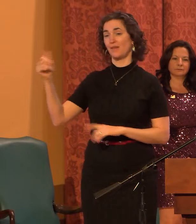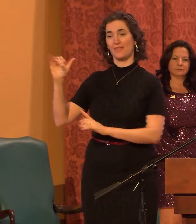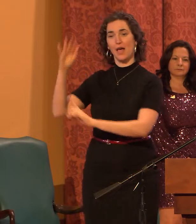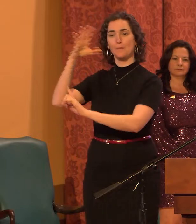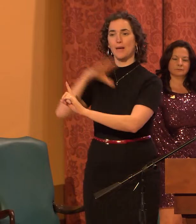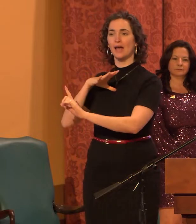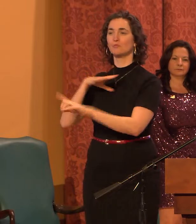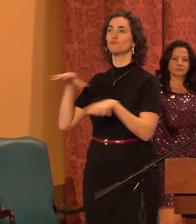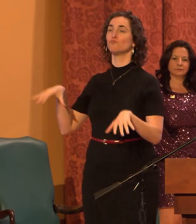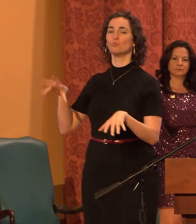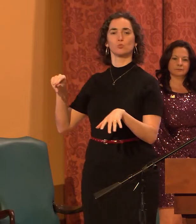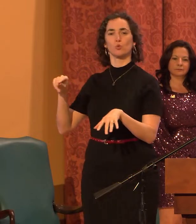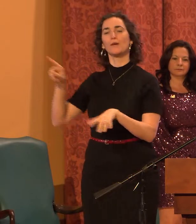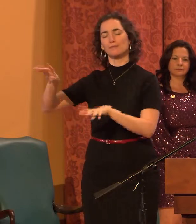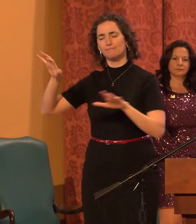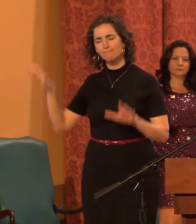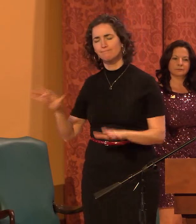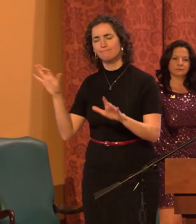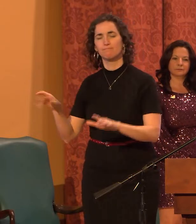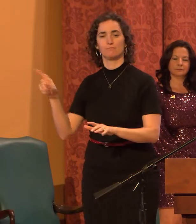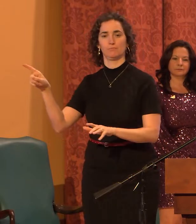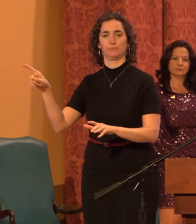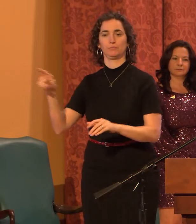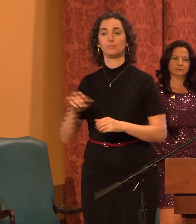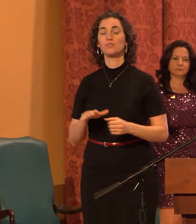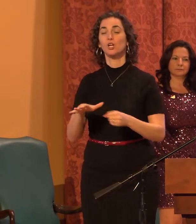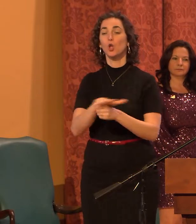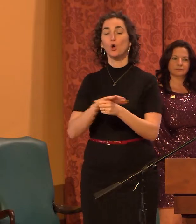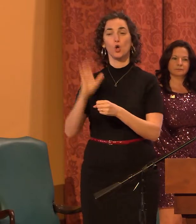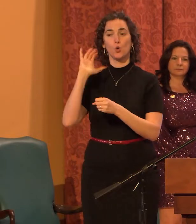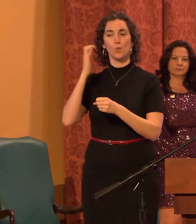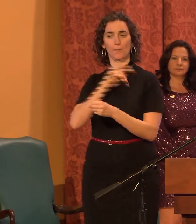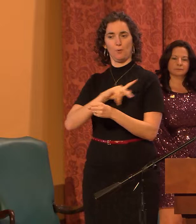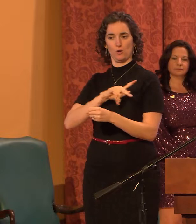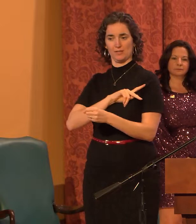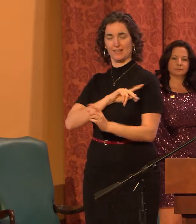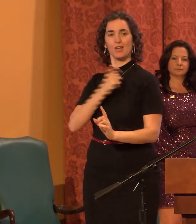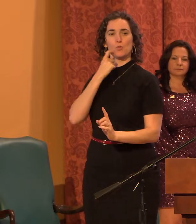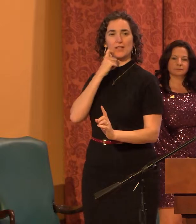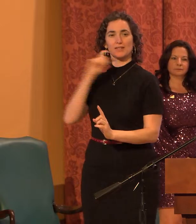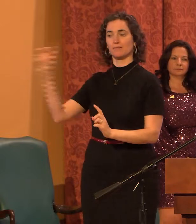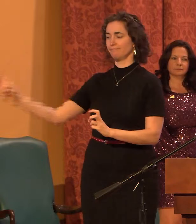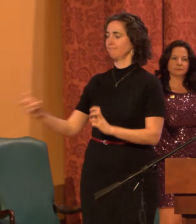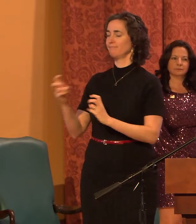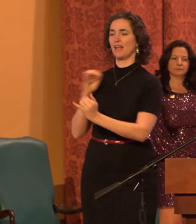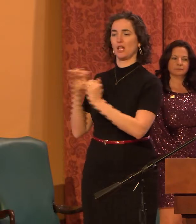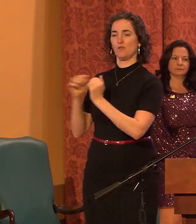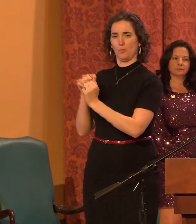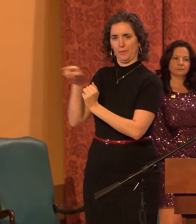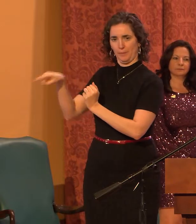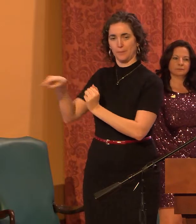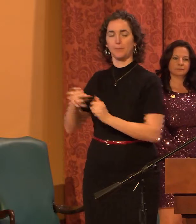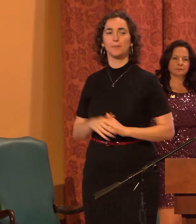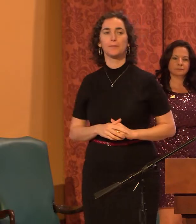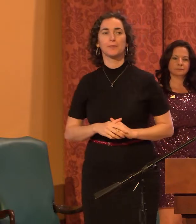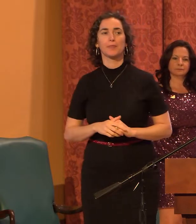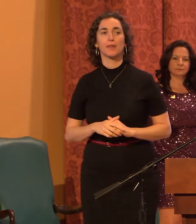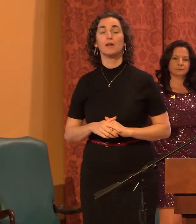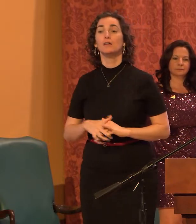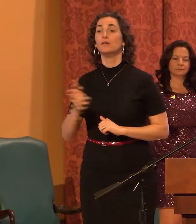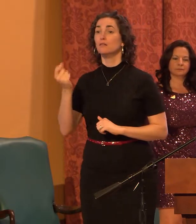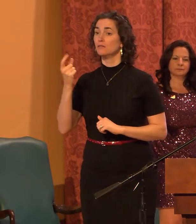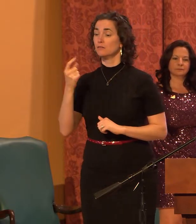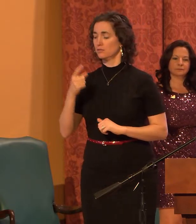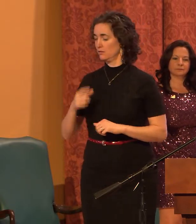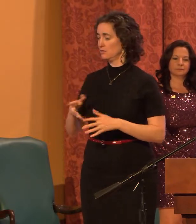of action. A local radio personality recently interviewed Senator Boudreaux. During